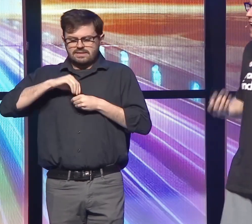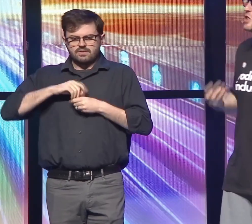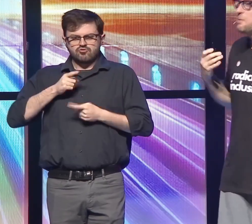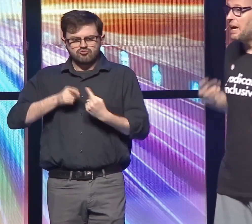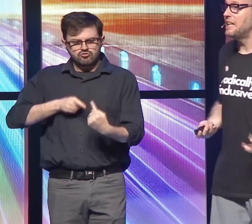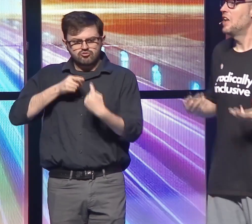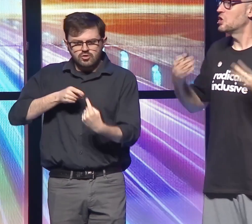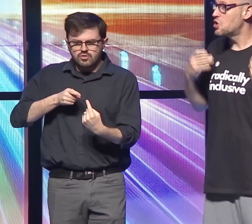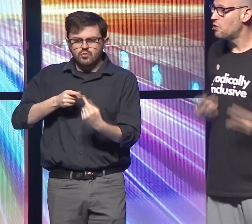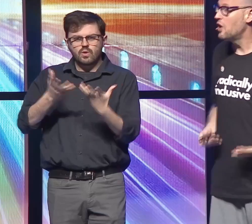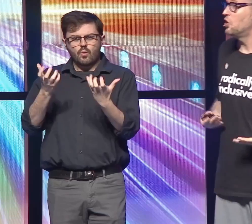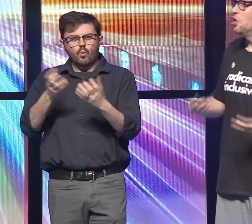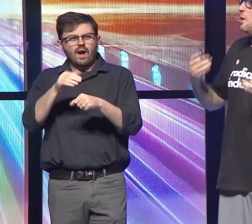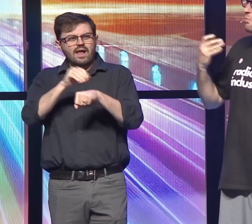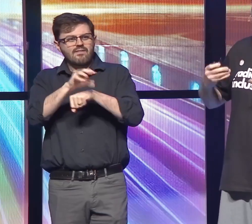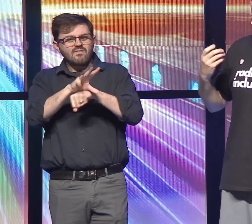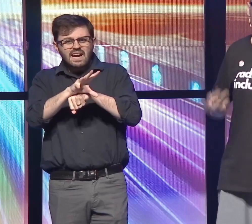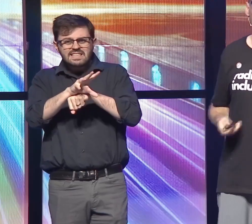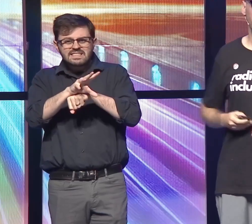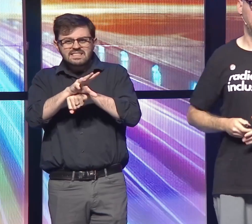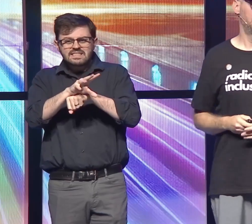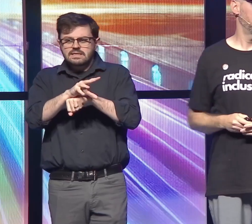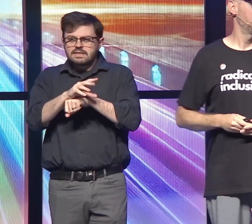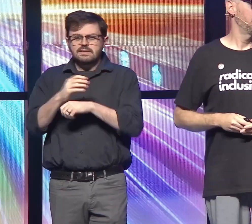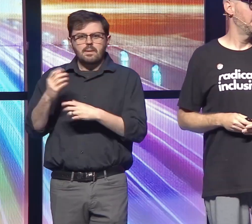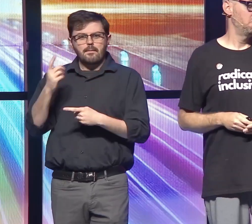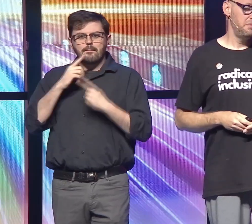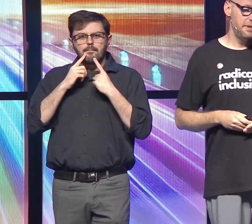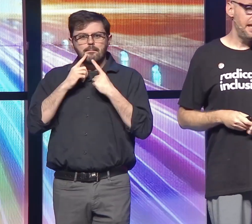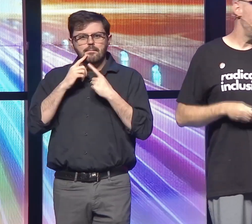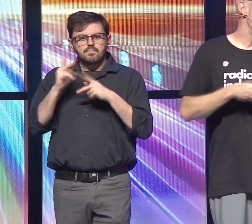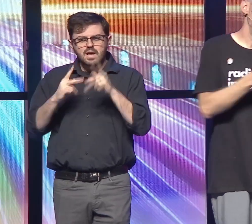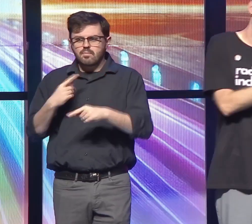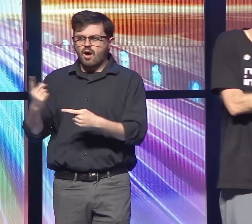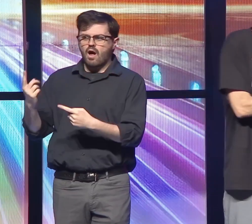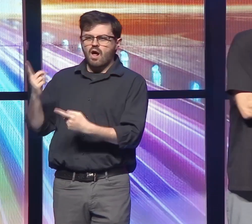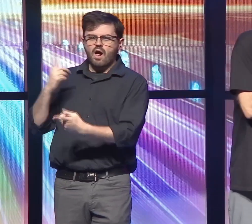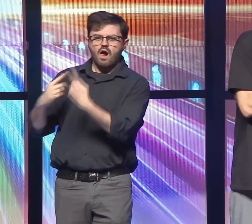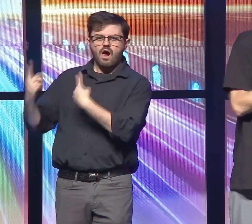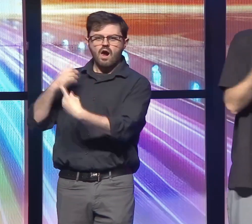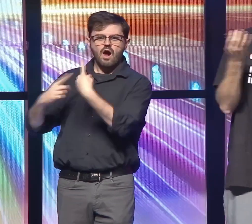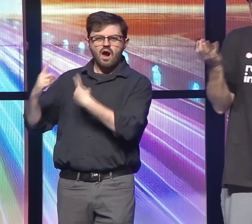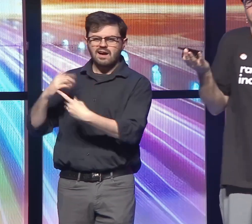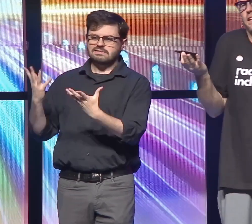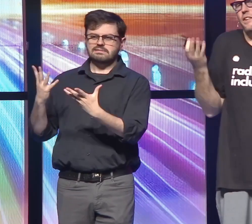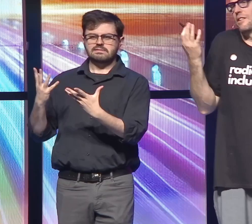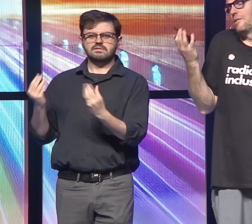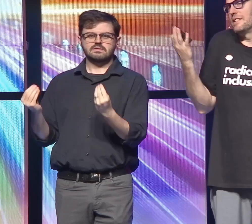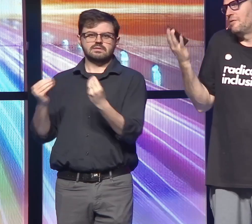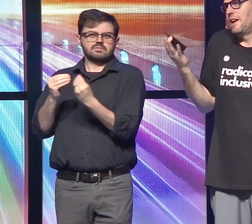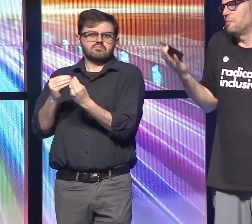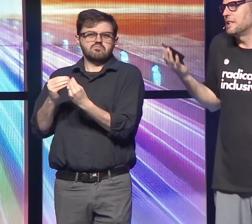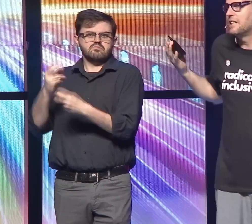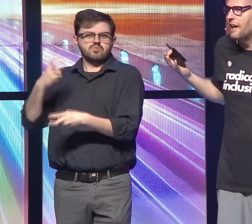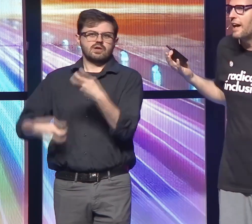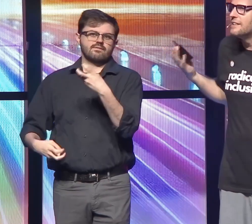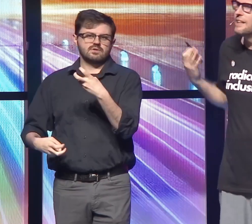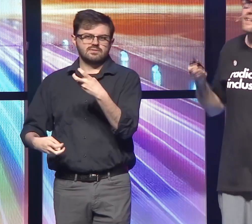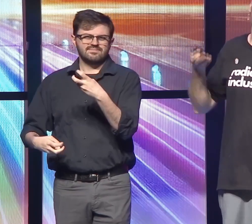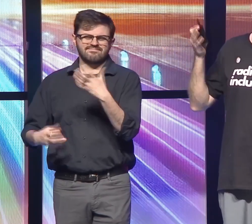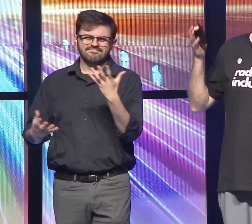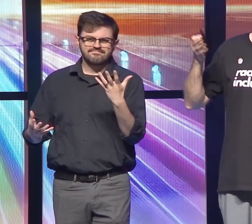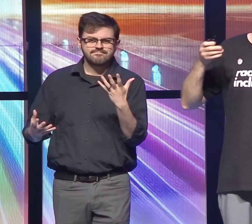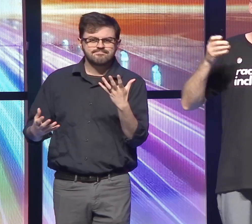can actually make the struggle more difficult. And if it's a simple struggle of where to have dinner as a family